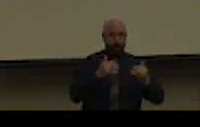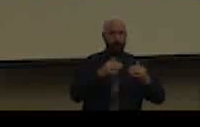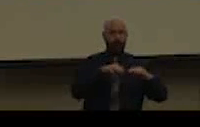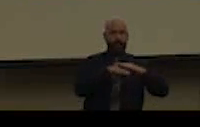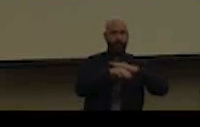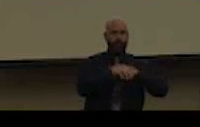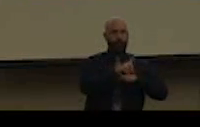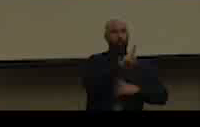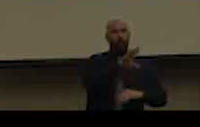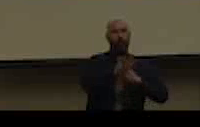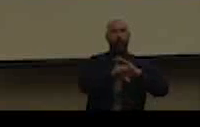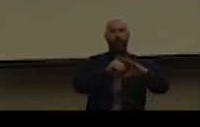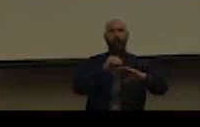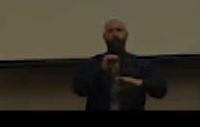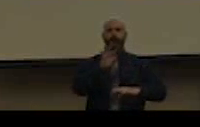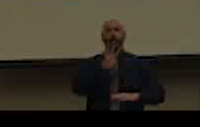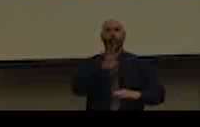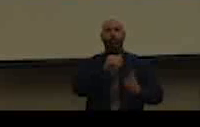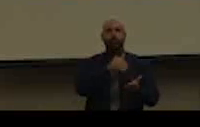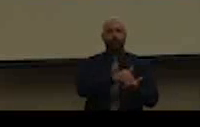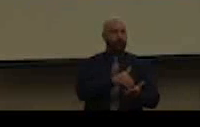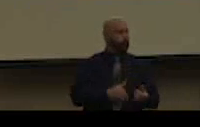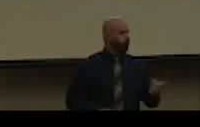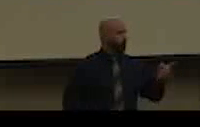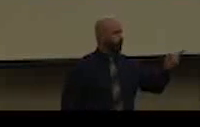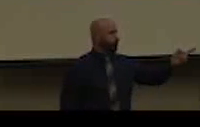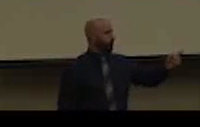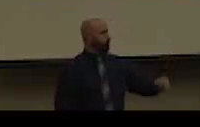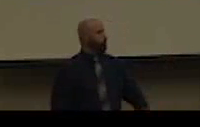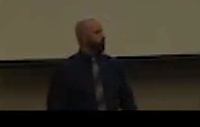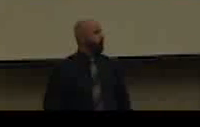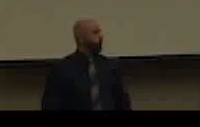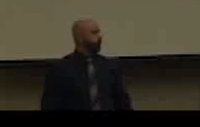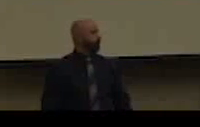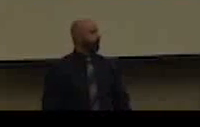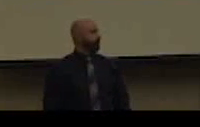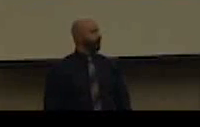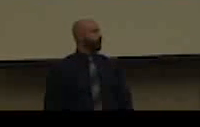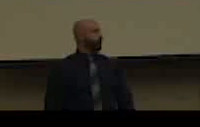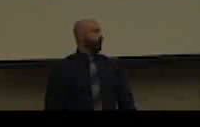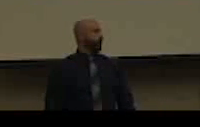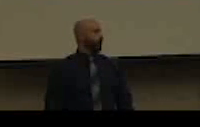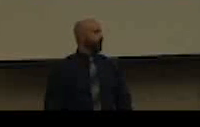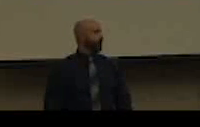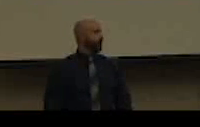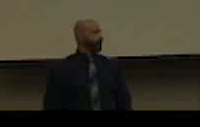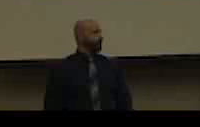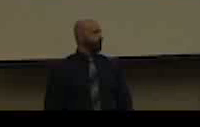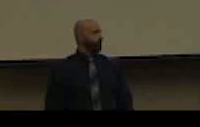I wanted to follow up on that. In a little different vein,